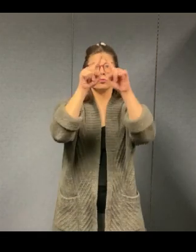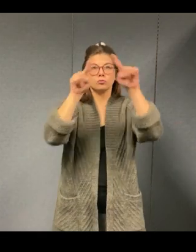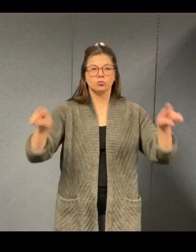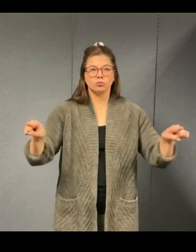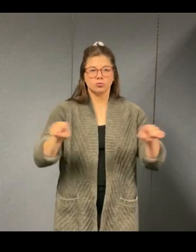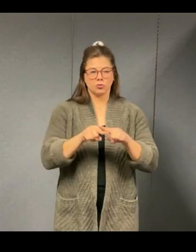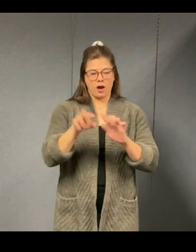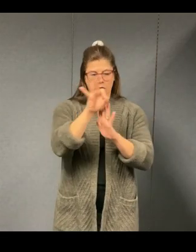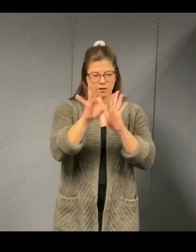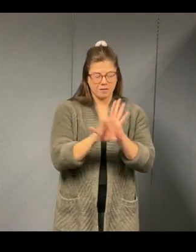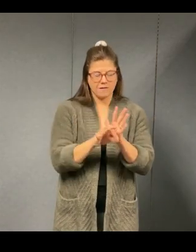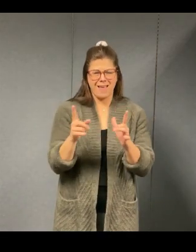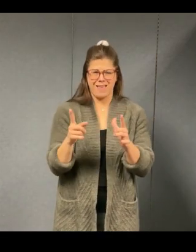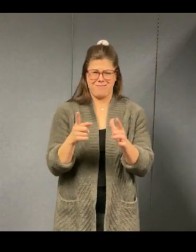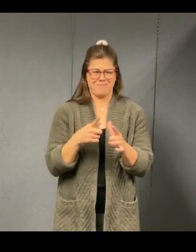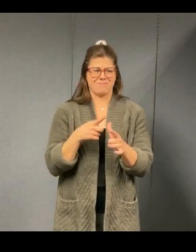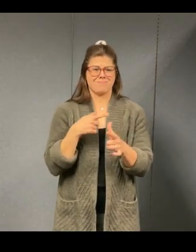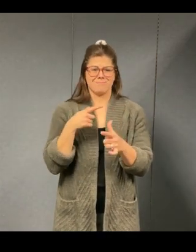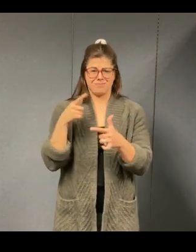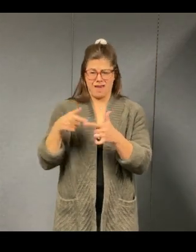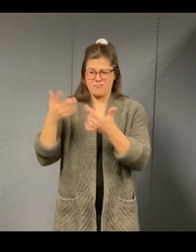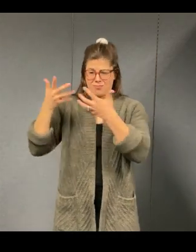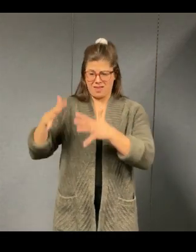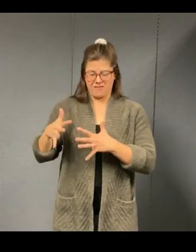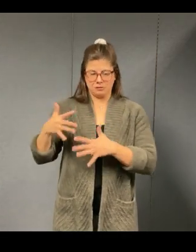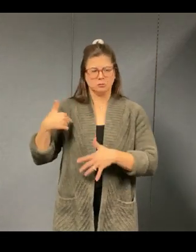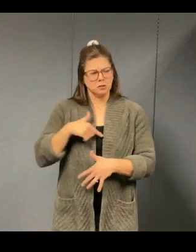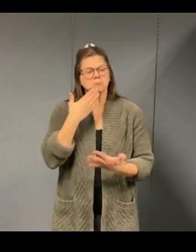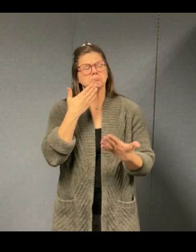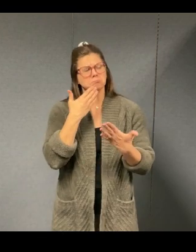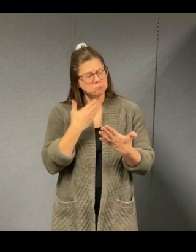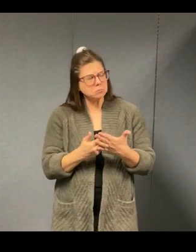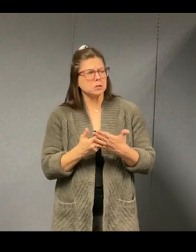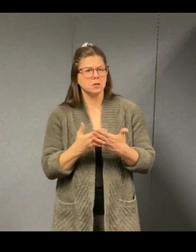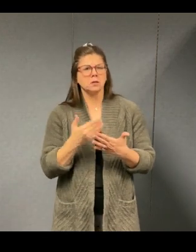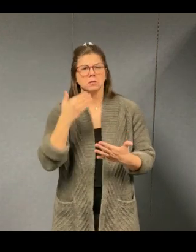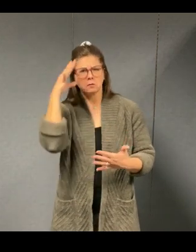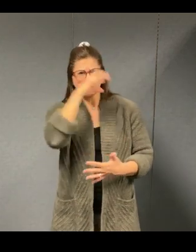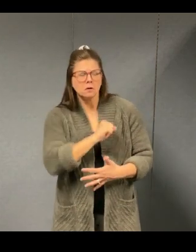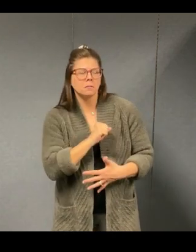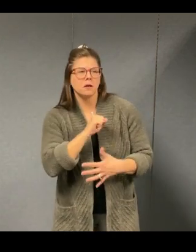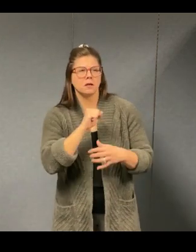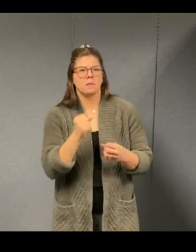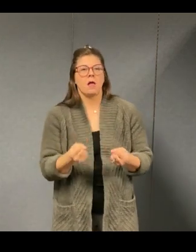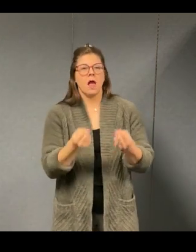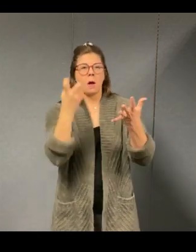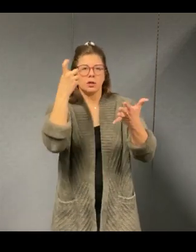Then we'll have a pretty good idea of how much Mr. Jones will have to pay for all the materials.